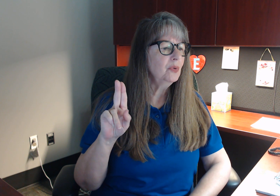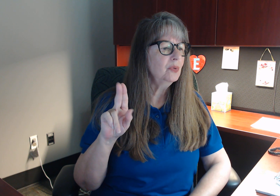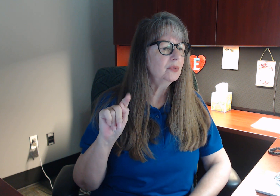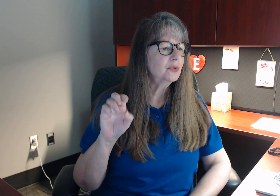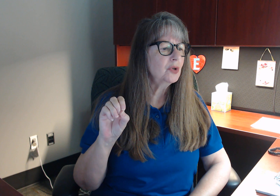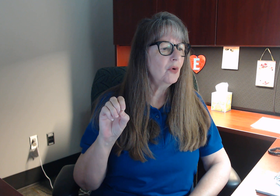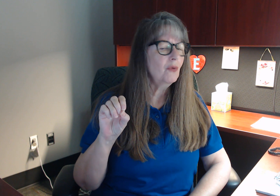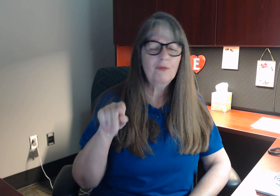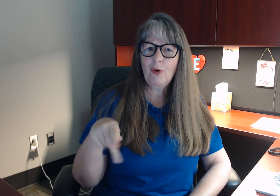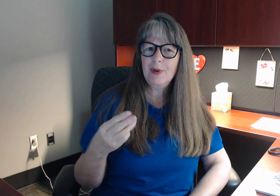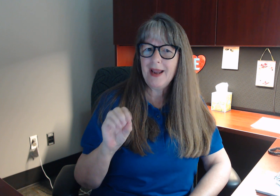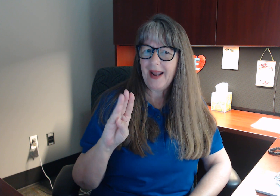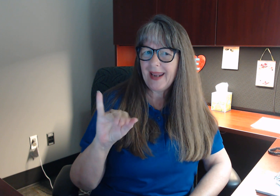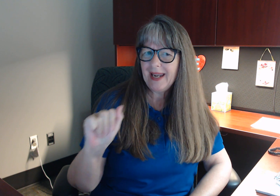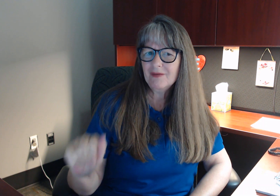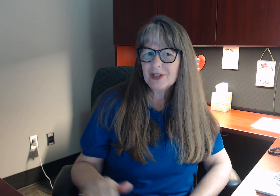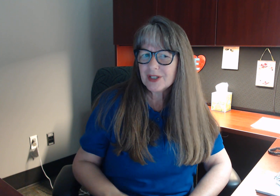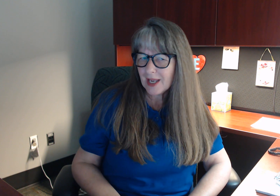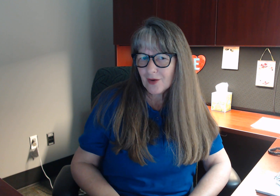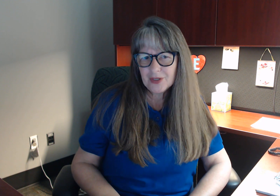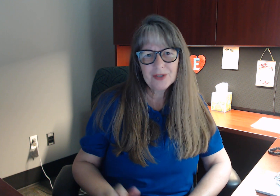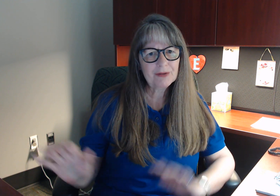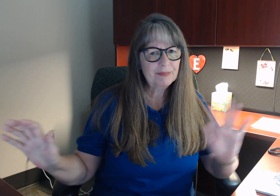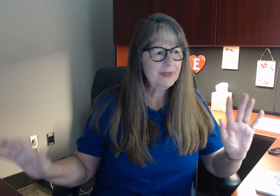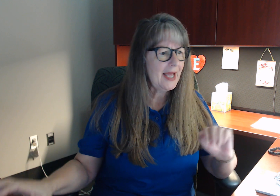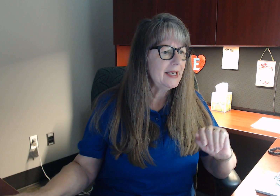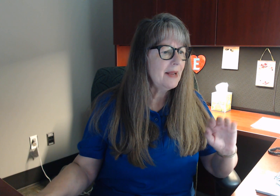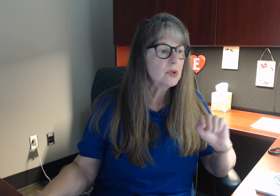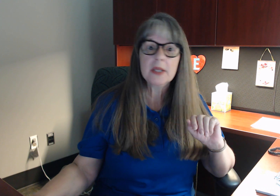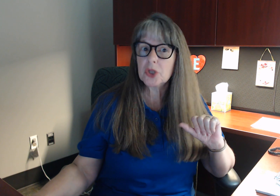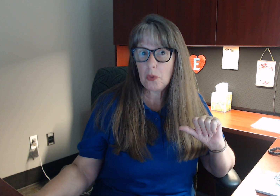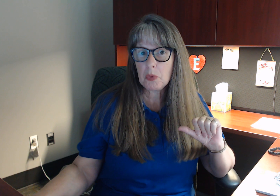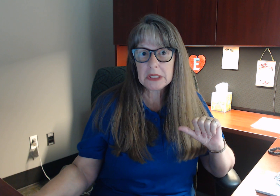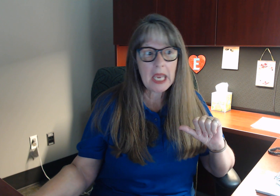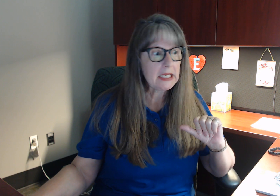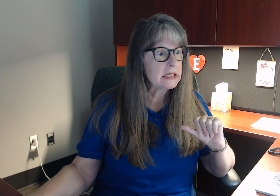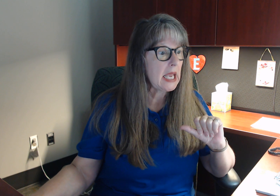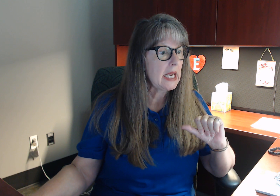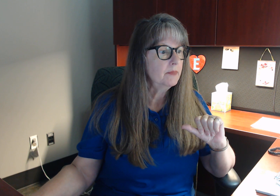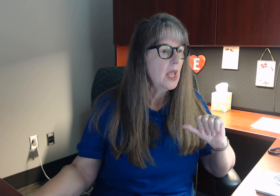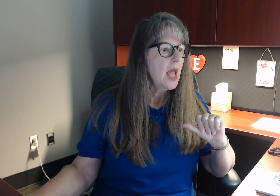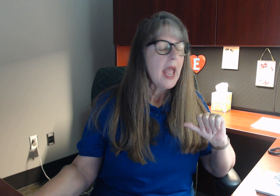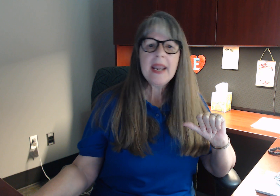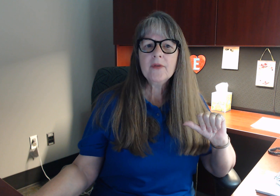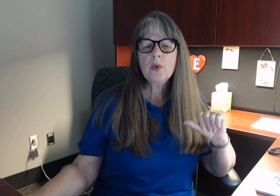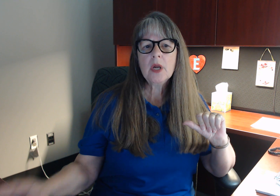abutophobia, and I can't even say all these Latin names, so let's go with ones I can say. And everyone knows